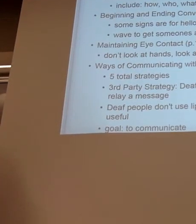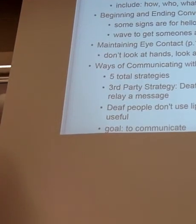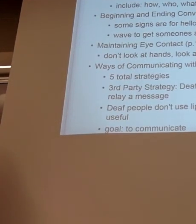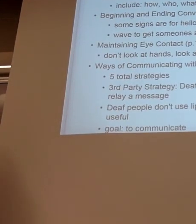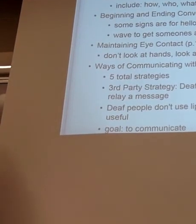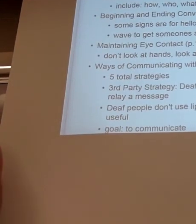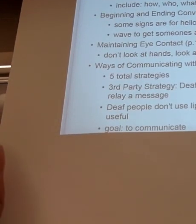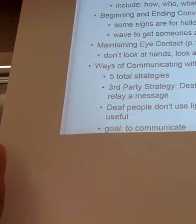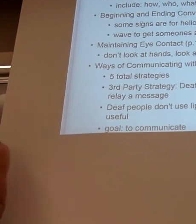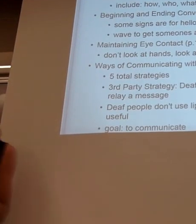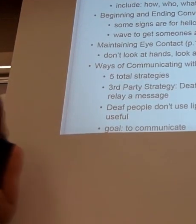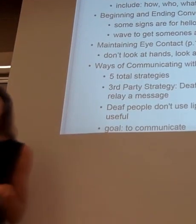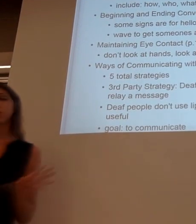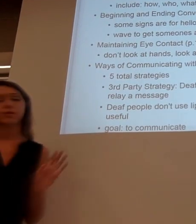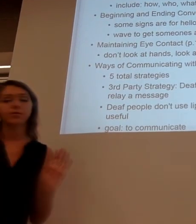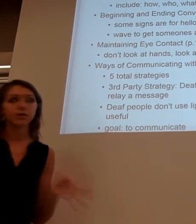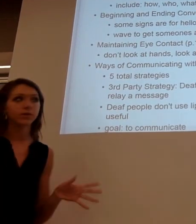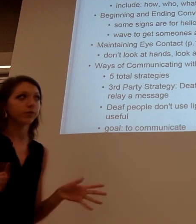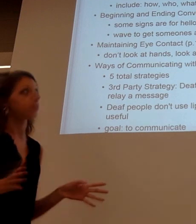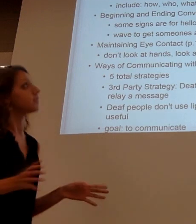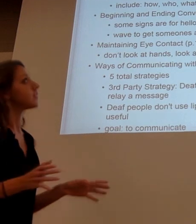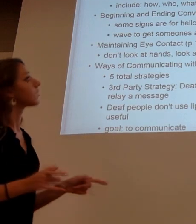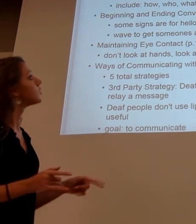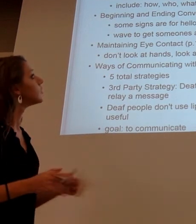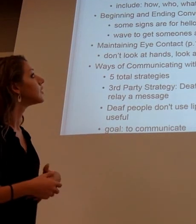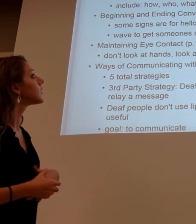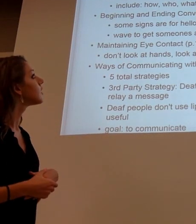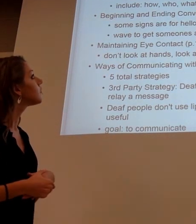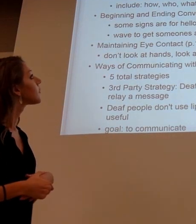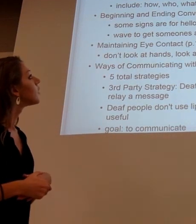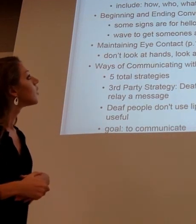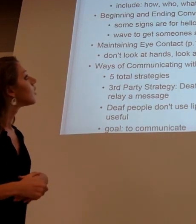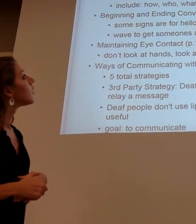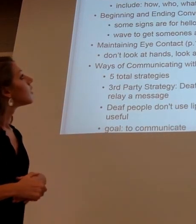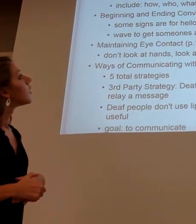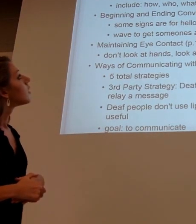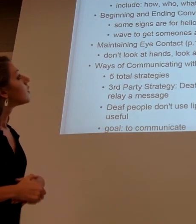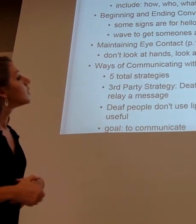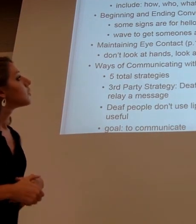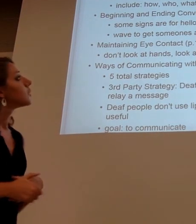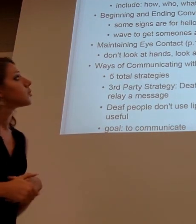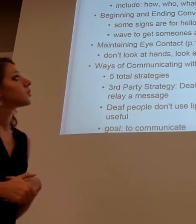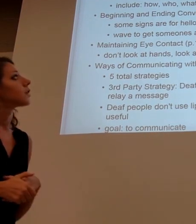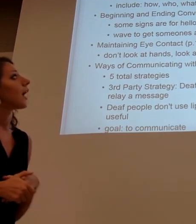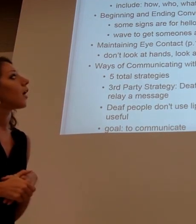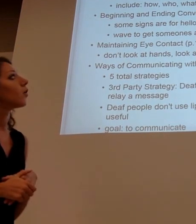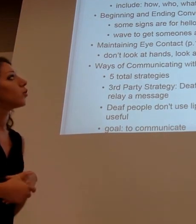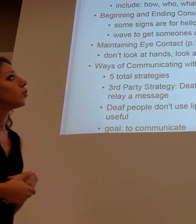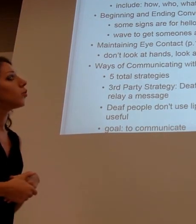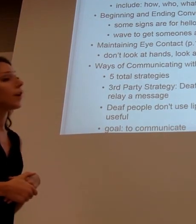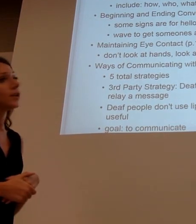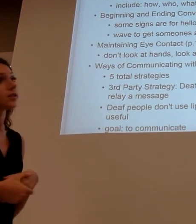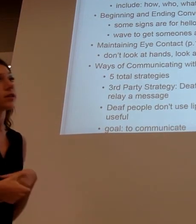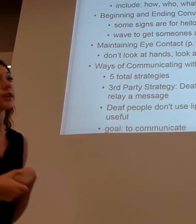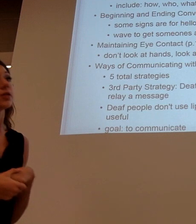Some more information that would be useful for this section of the exam. The WH words are how, who, what. I don't